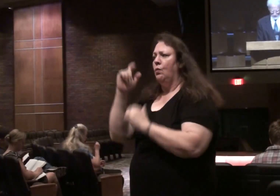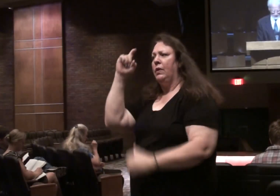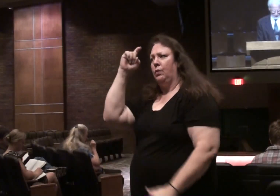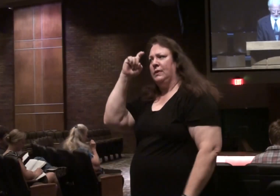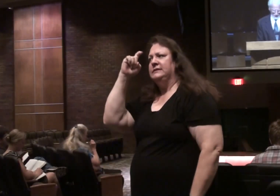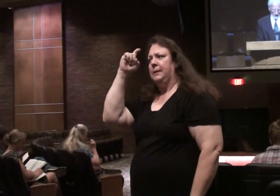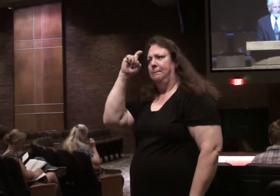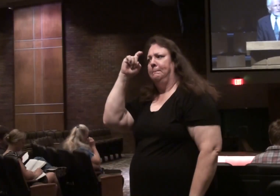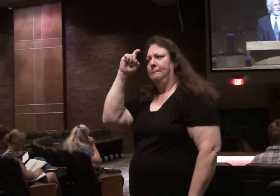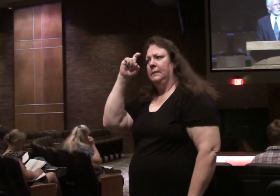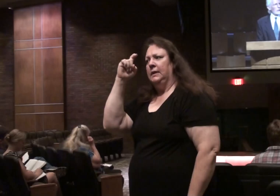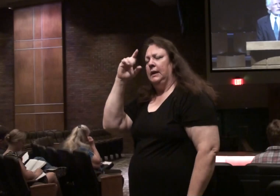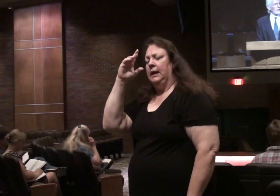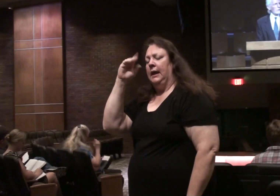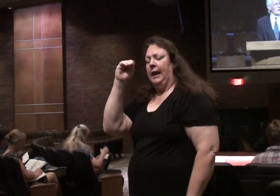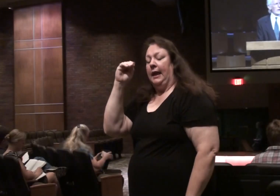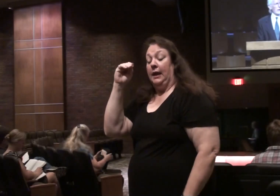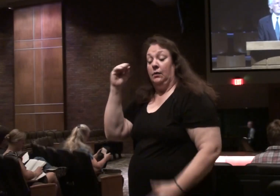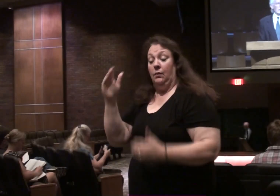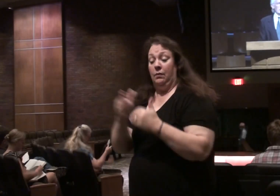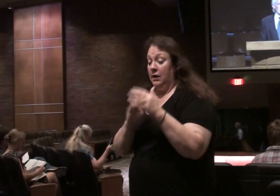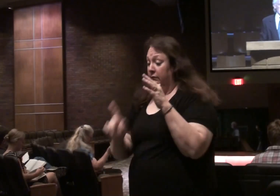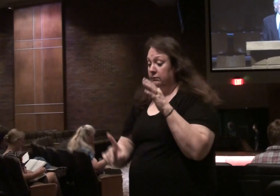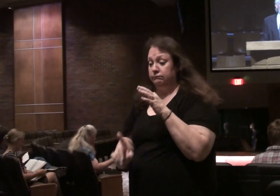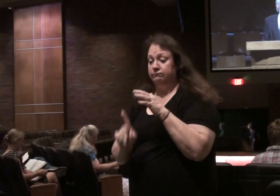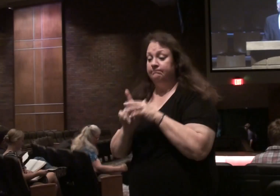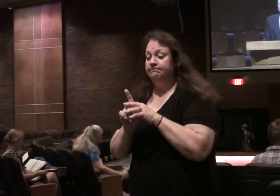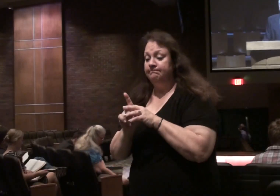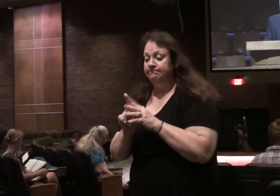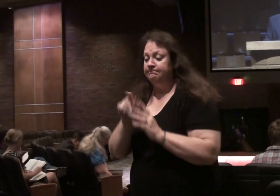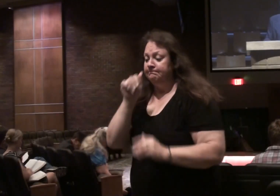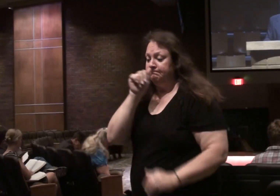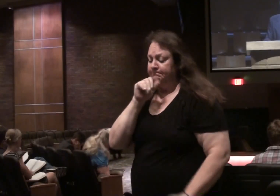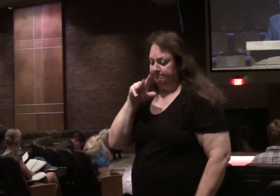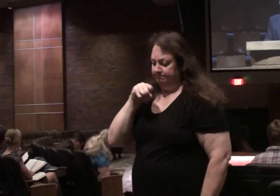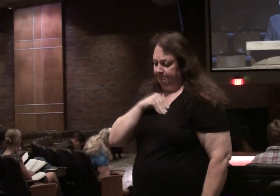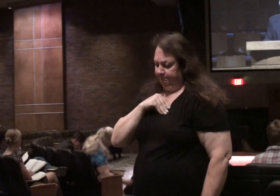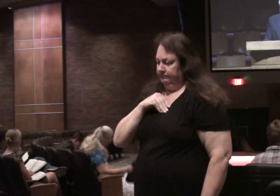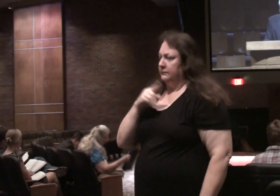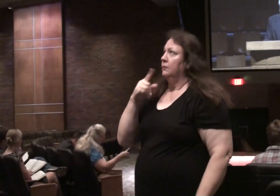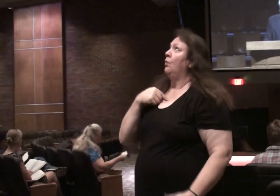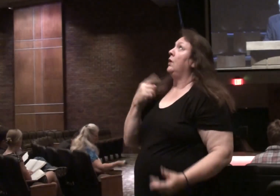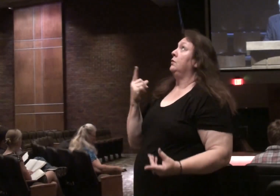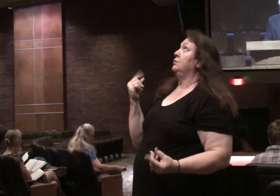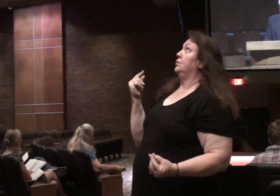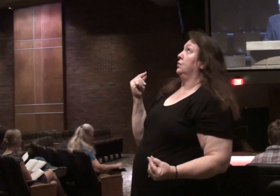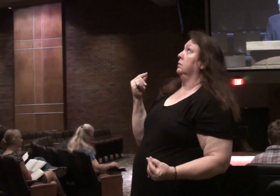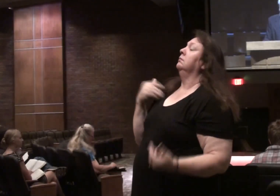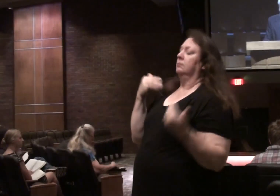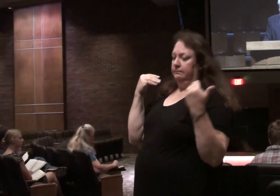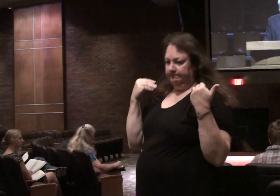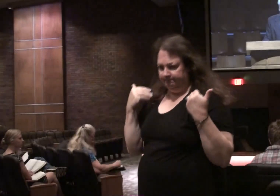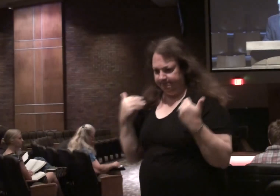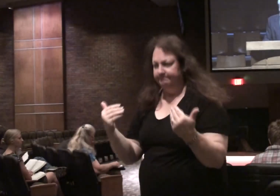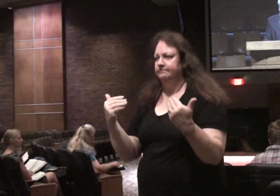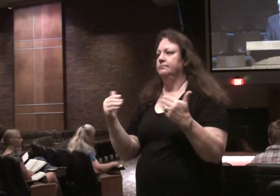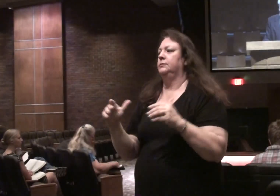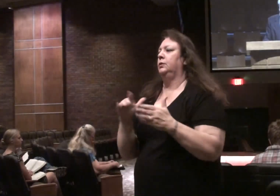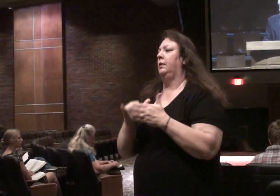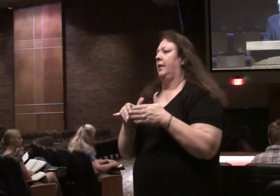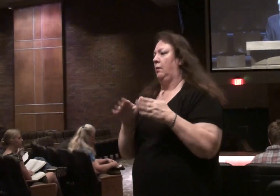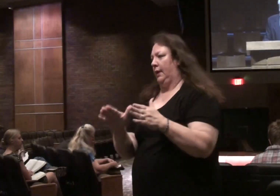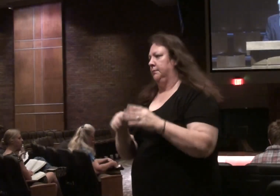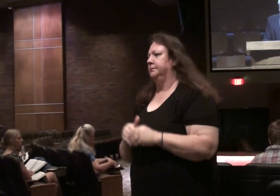wisdom, handling whatever the day brings, as God would have us conduct